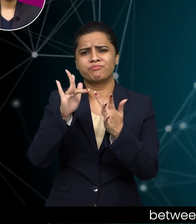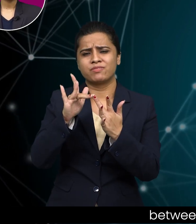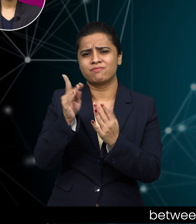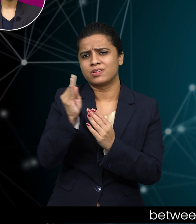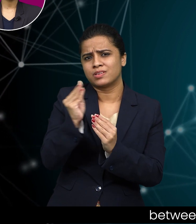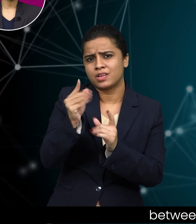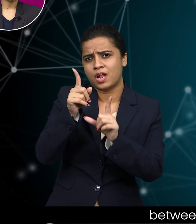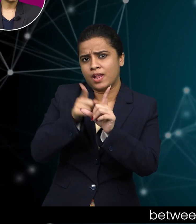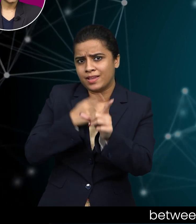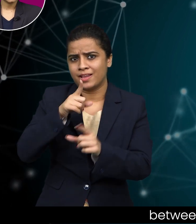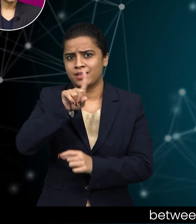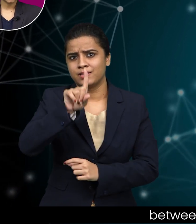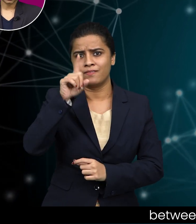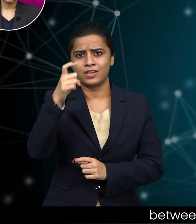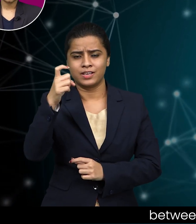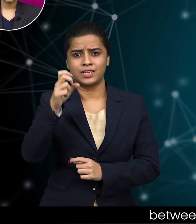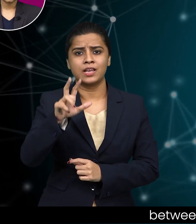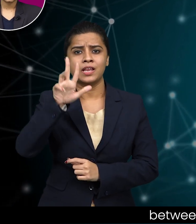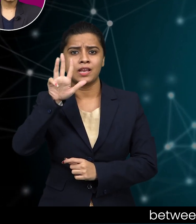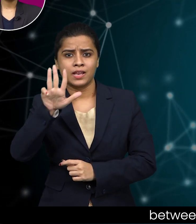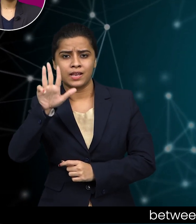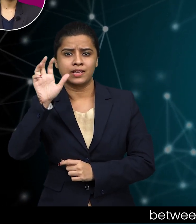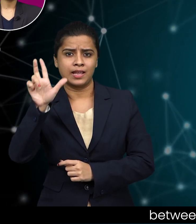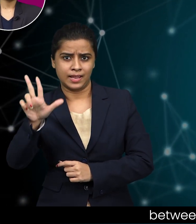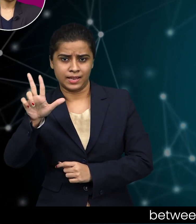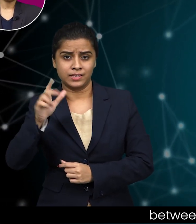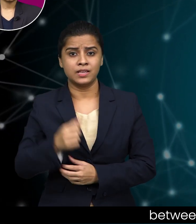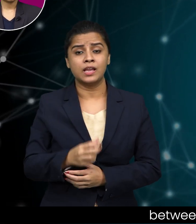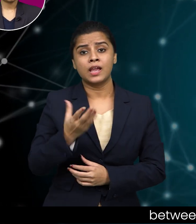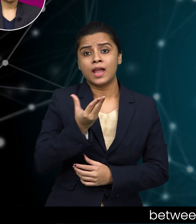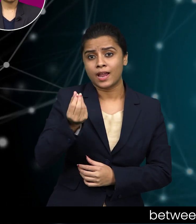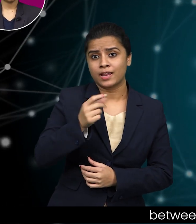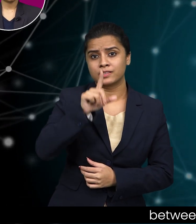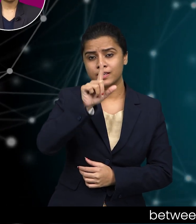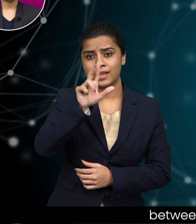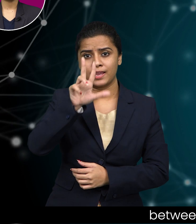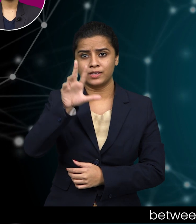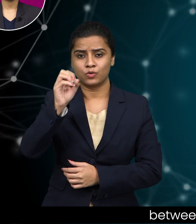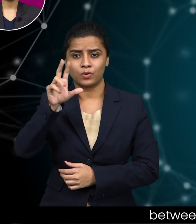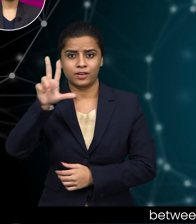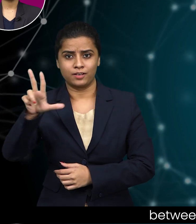Between 1798 and 1808.